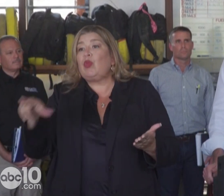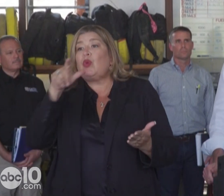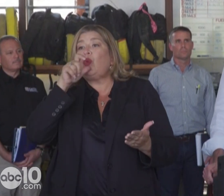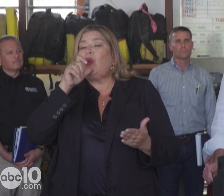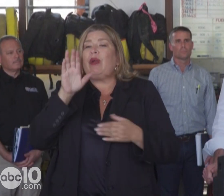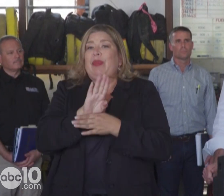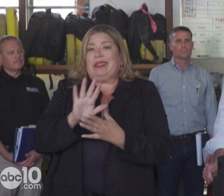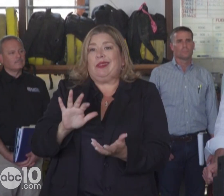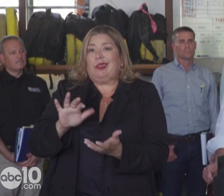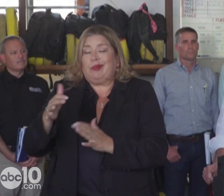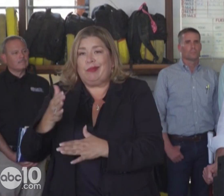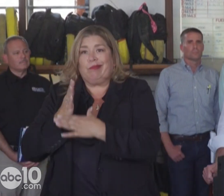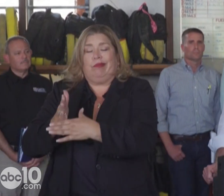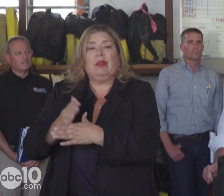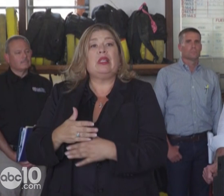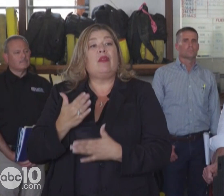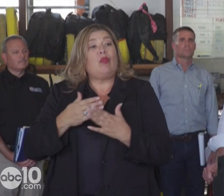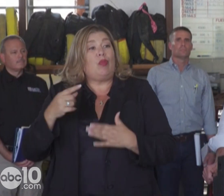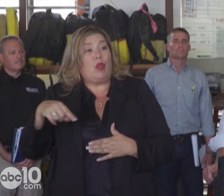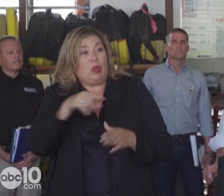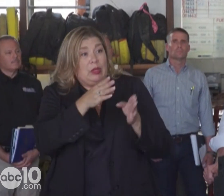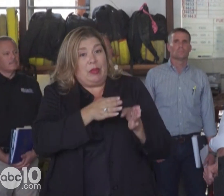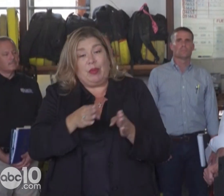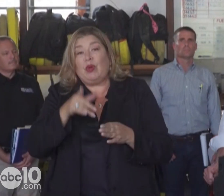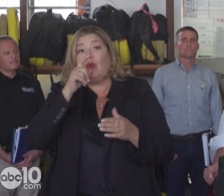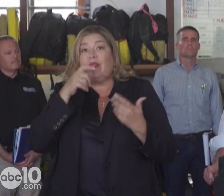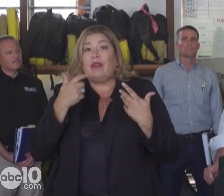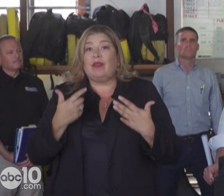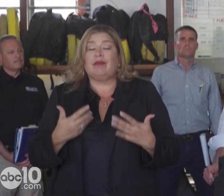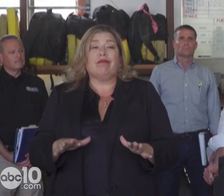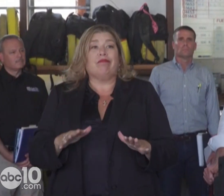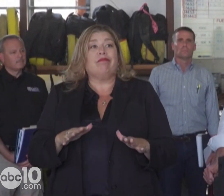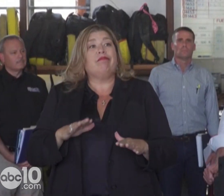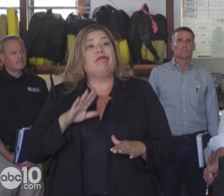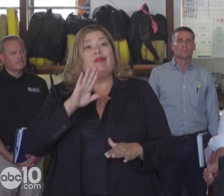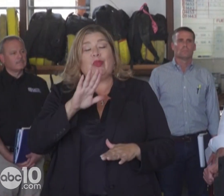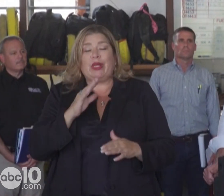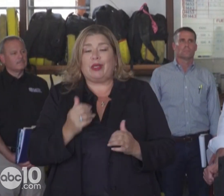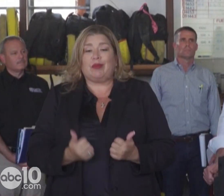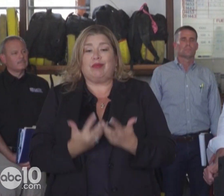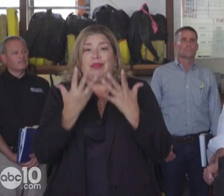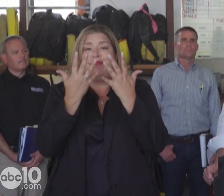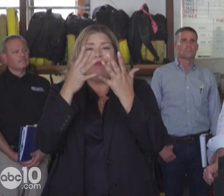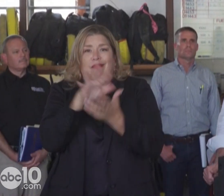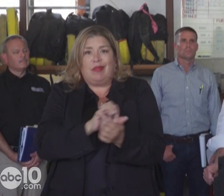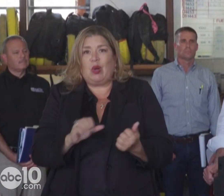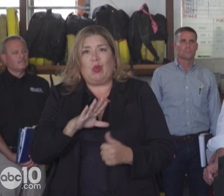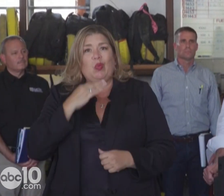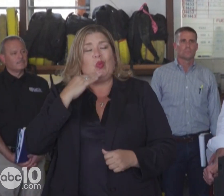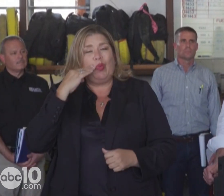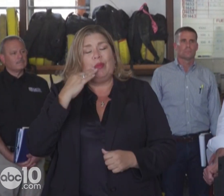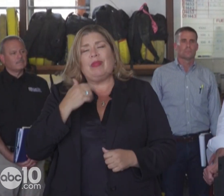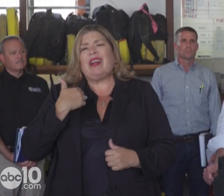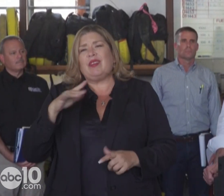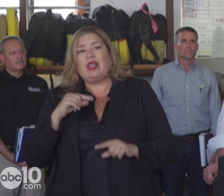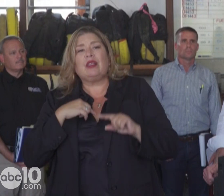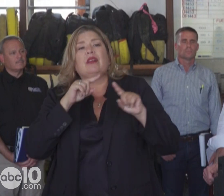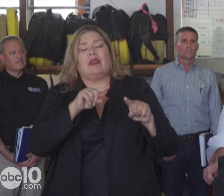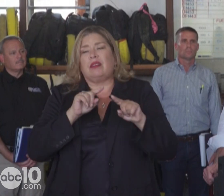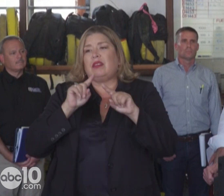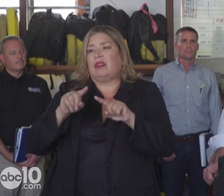business interruption and those individuals that have lost their homes. I just visited a number of